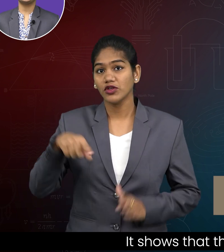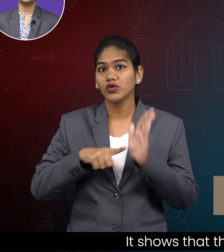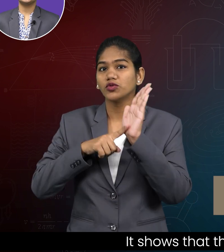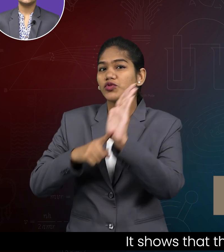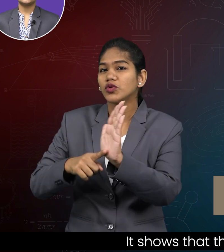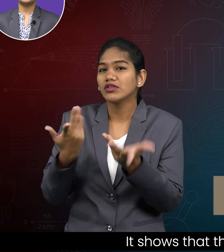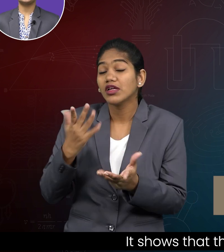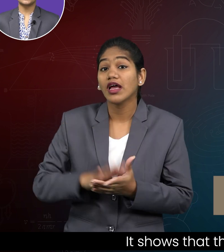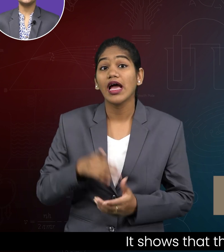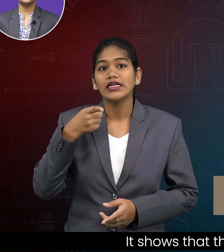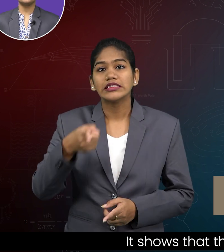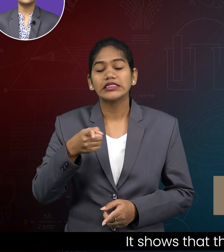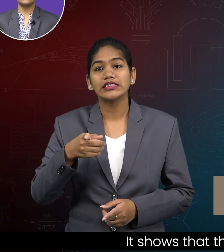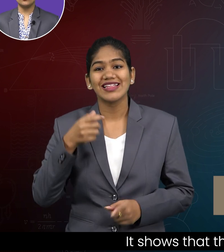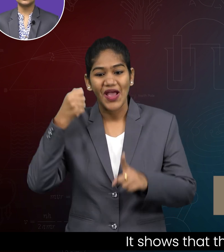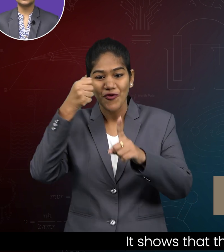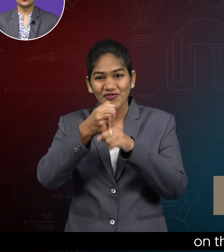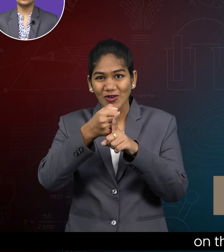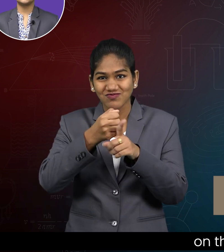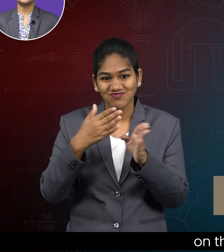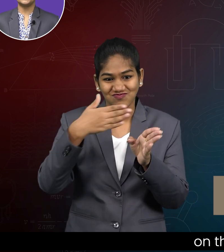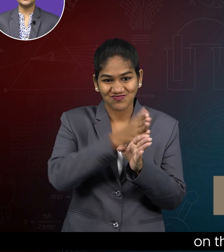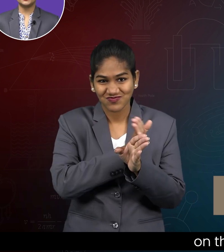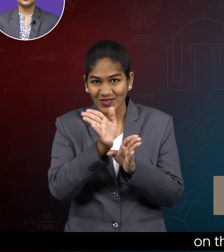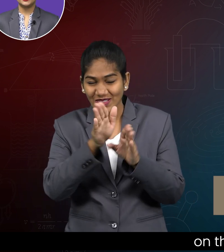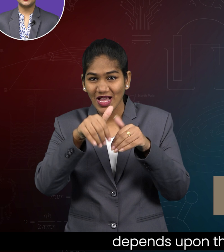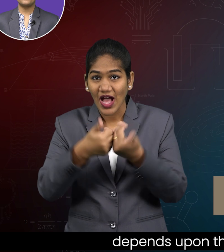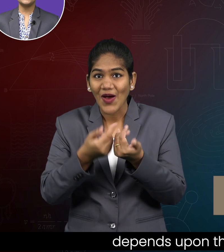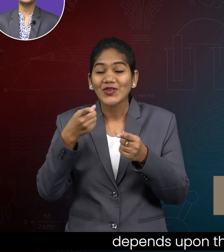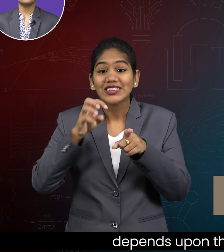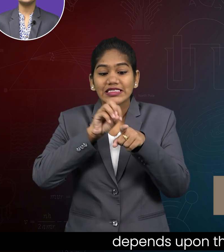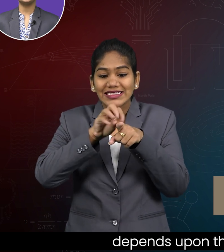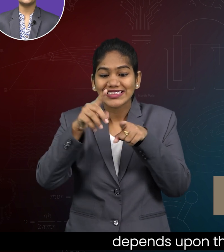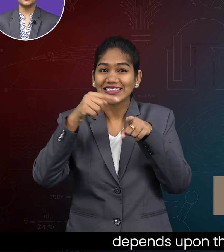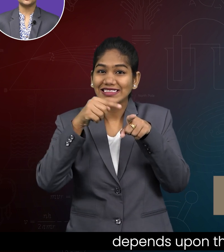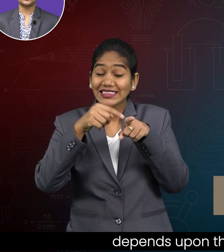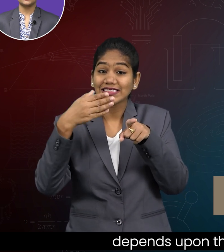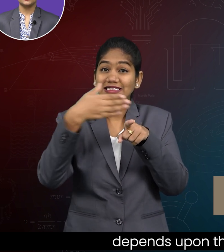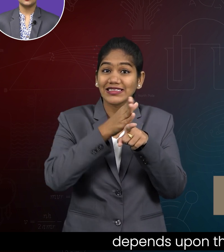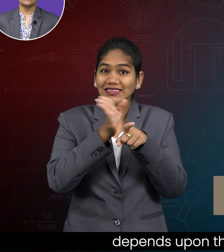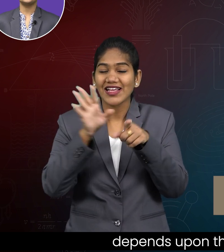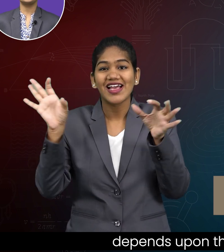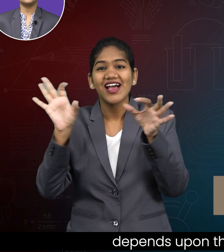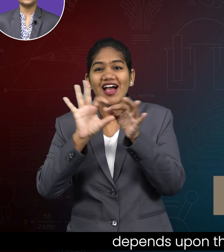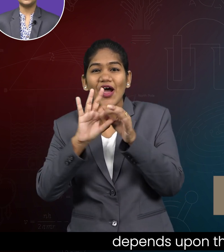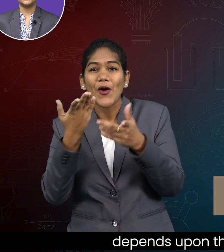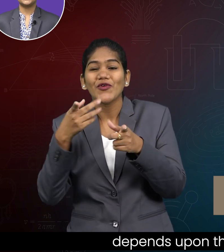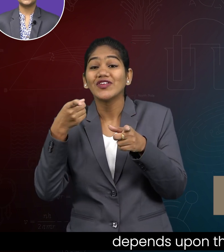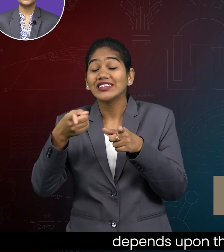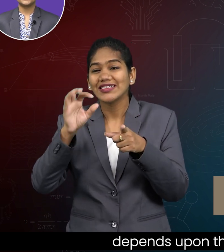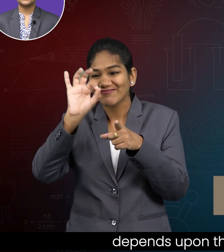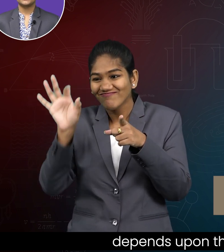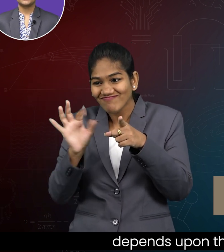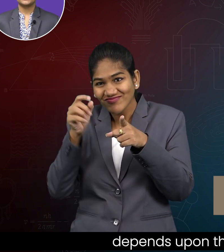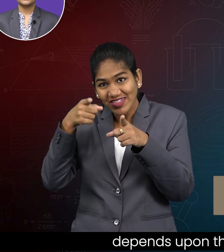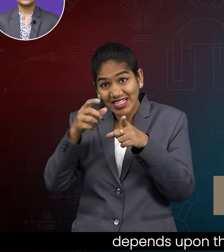It shows that the direction of the force on the conductor depends upon the direction of the current